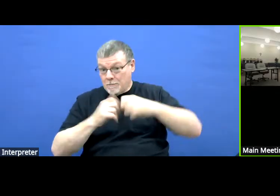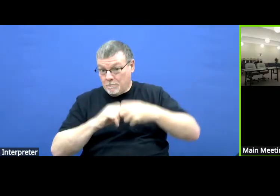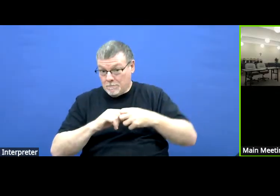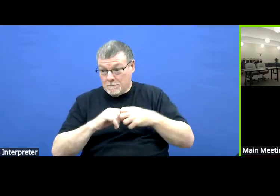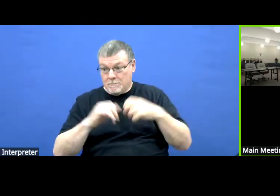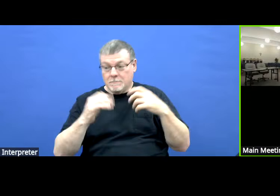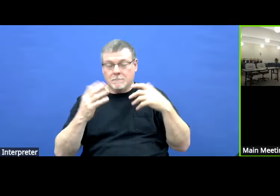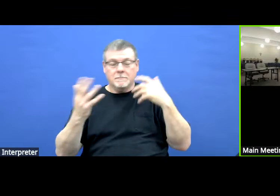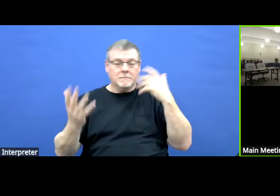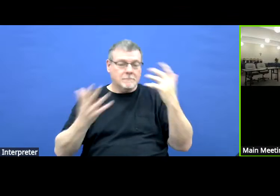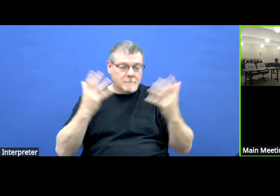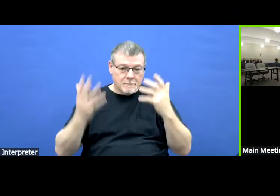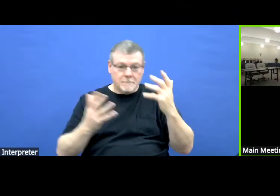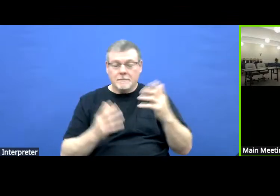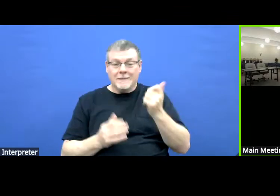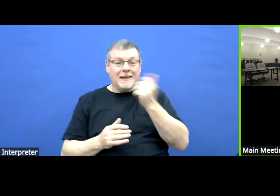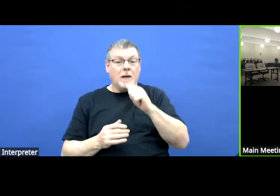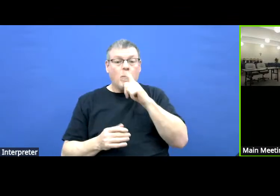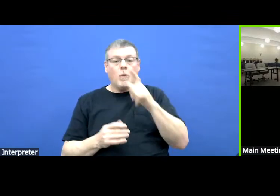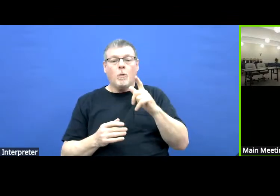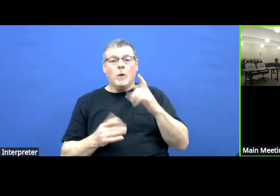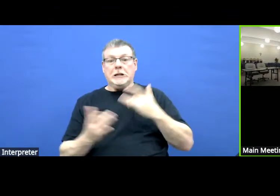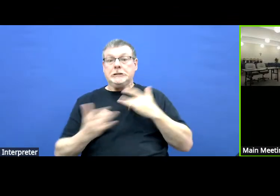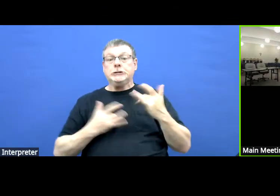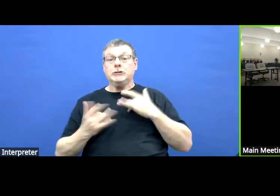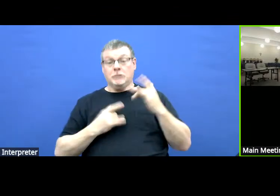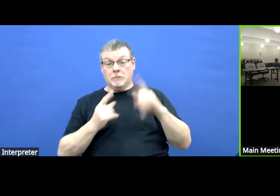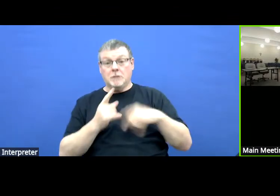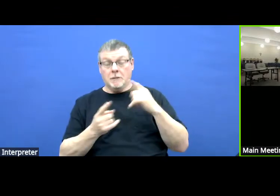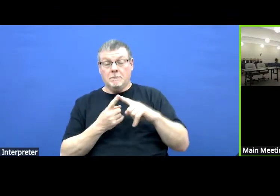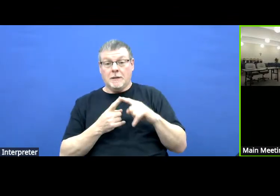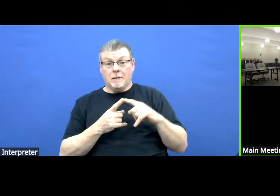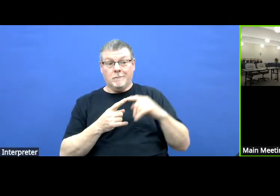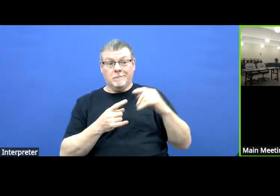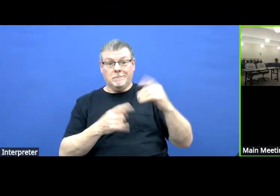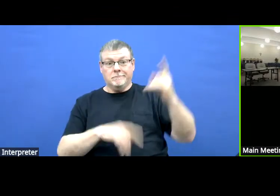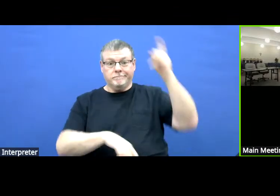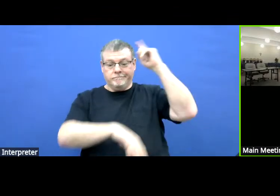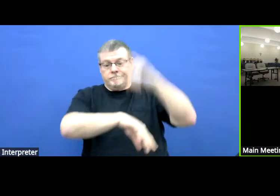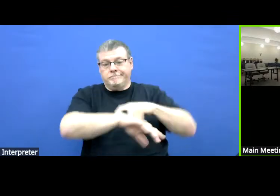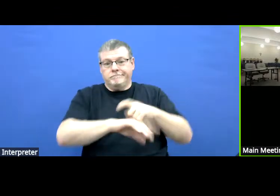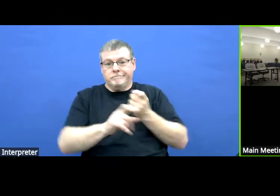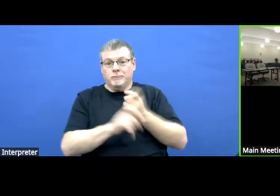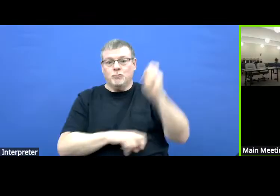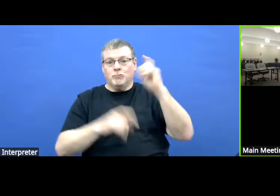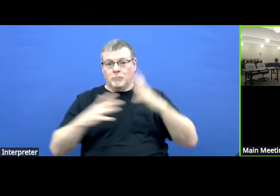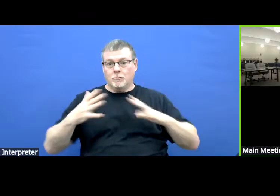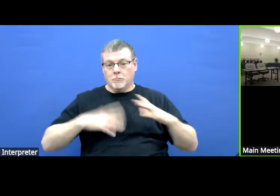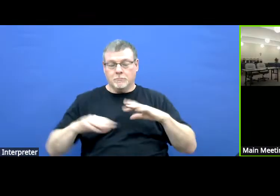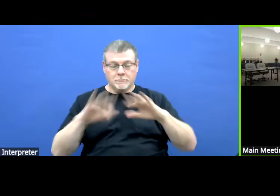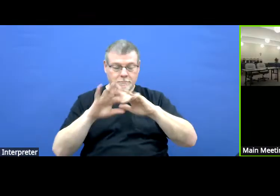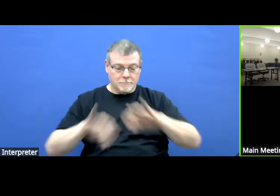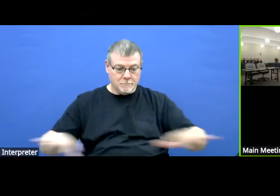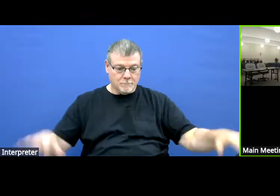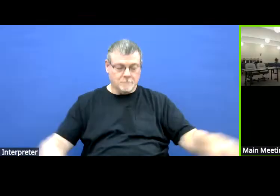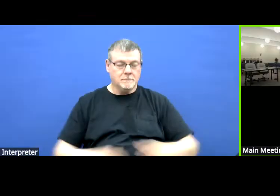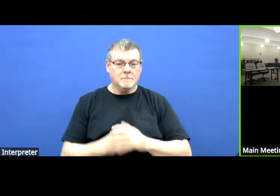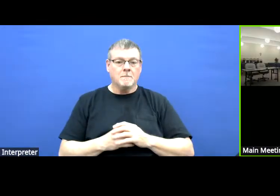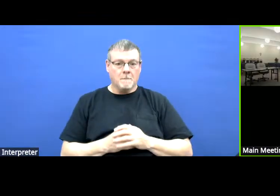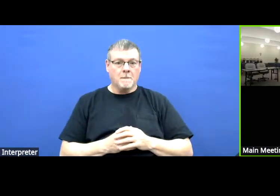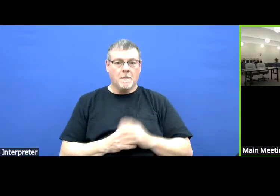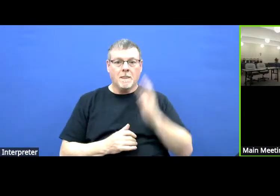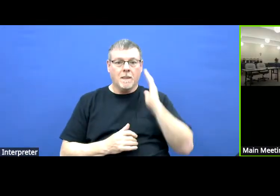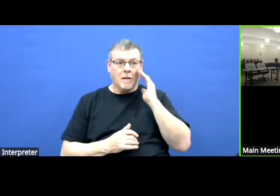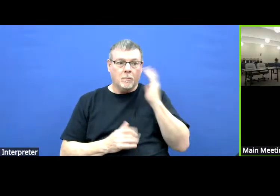kids or anyone who might be concerned about some of the debris coming down, that they know